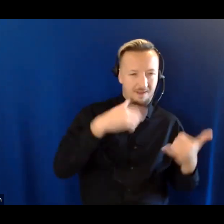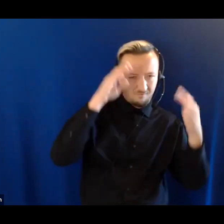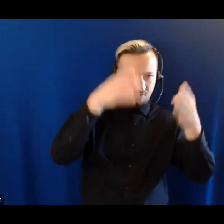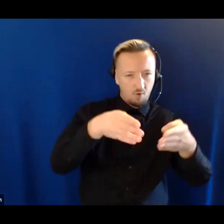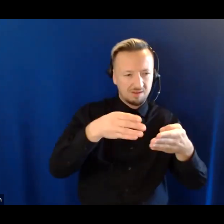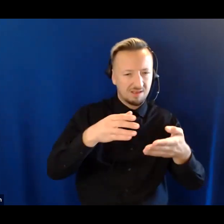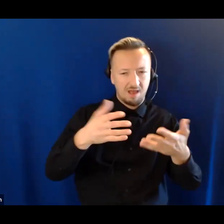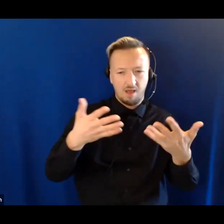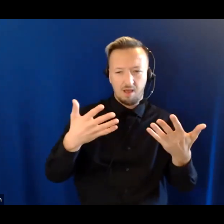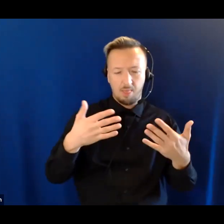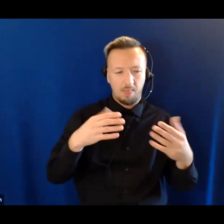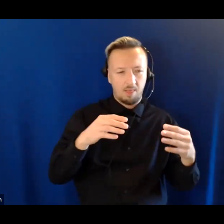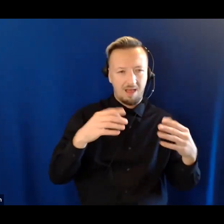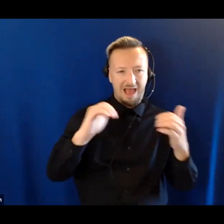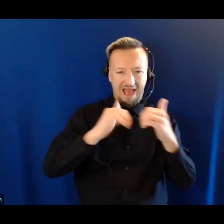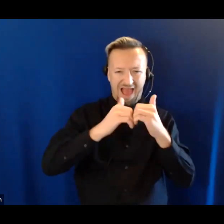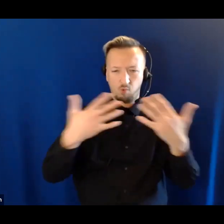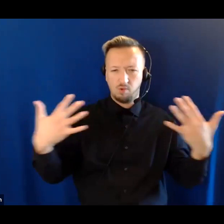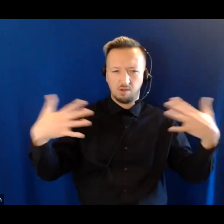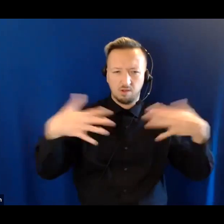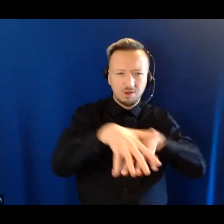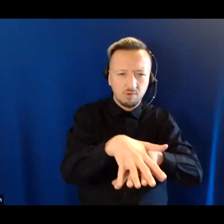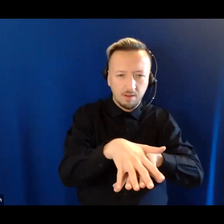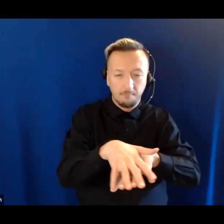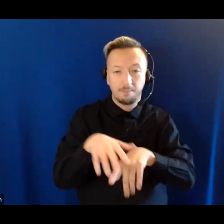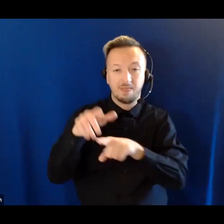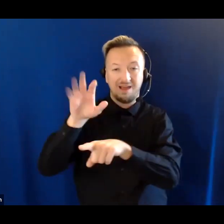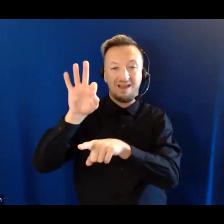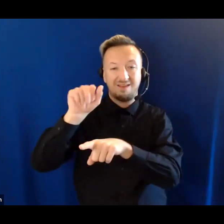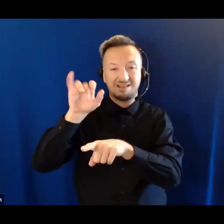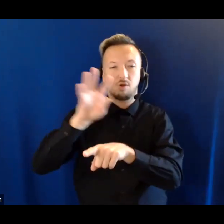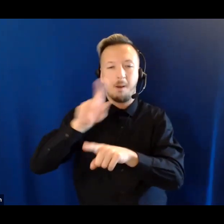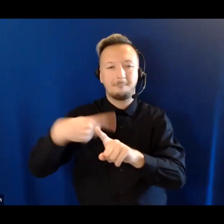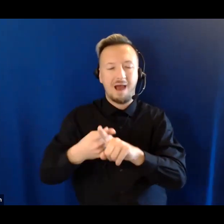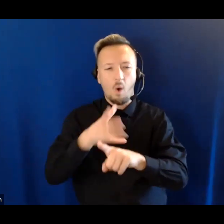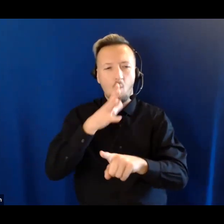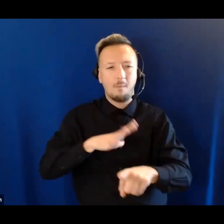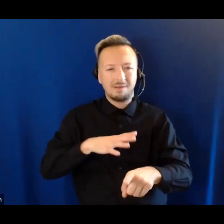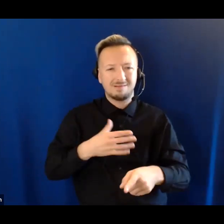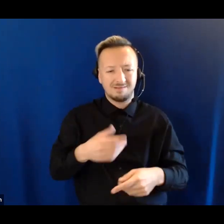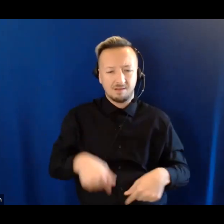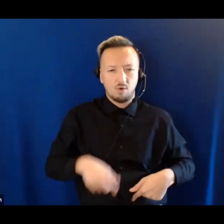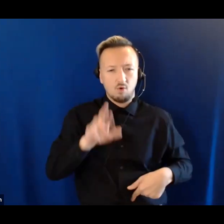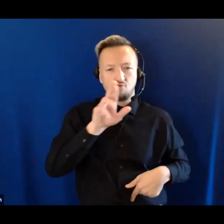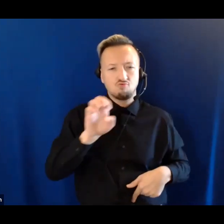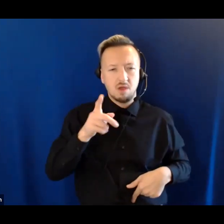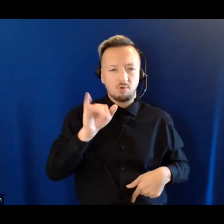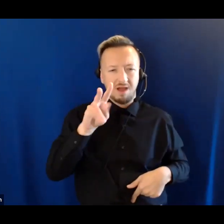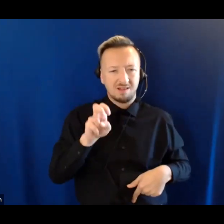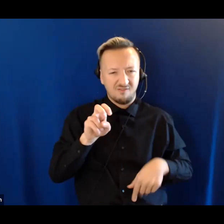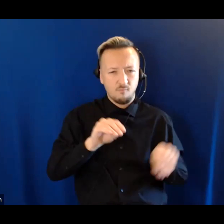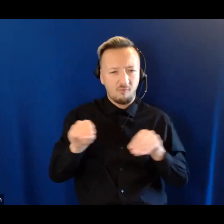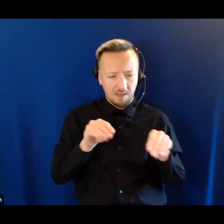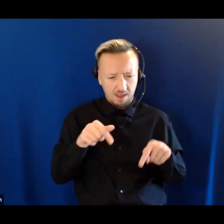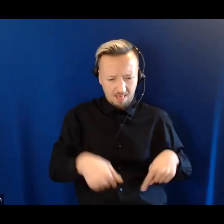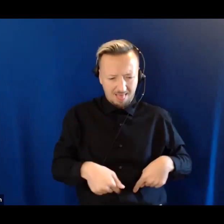across movements, right? Like Fantasy mentioned reproductive justice movement. There are a lot of tensions that exist between